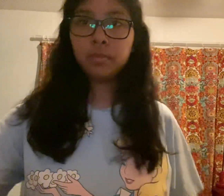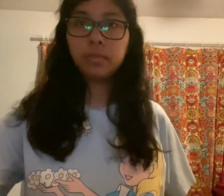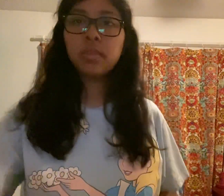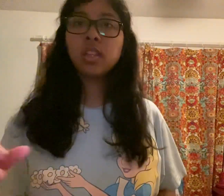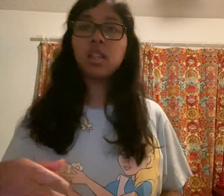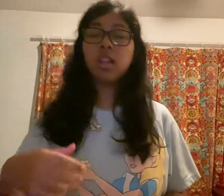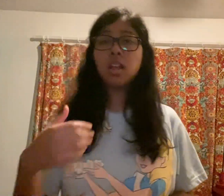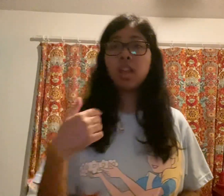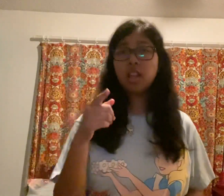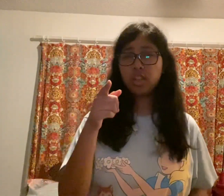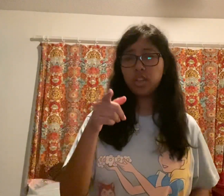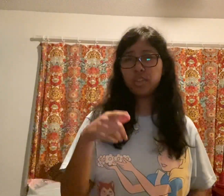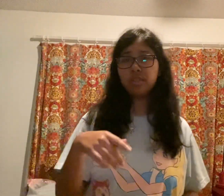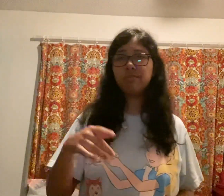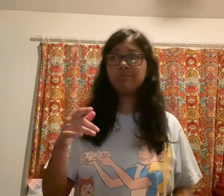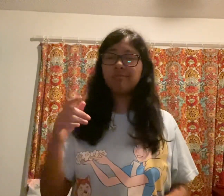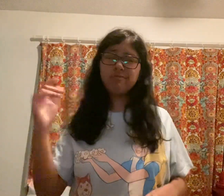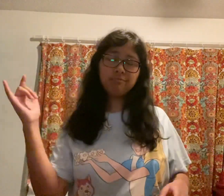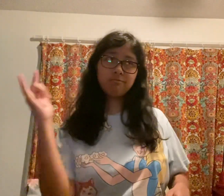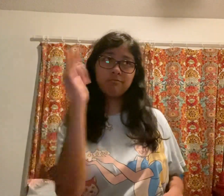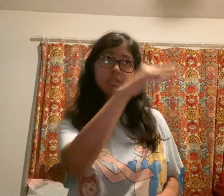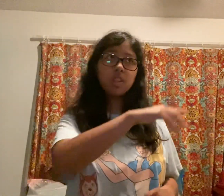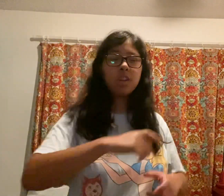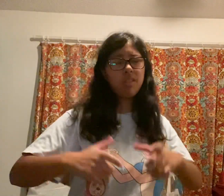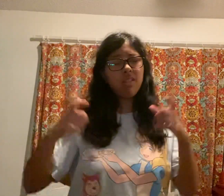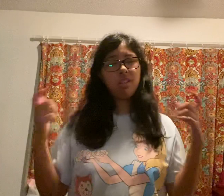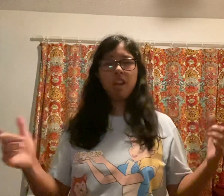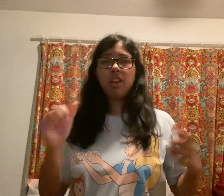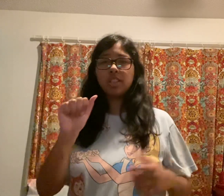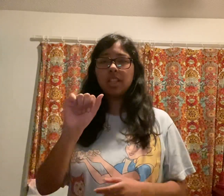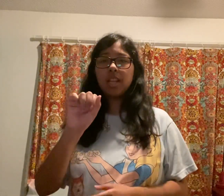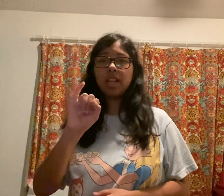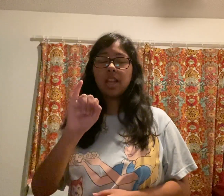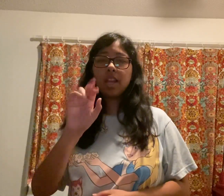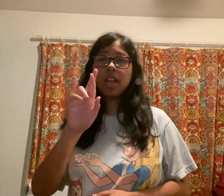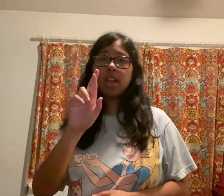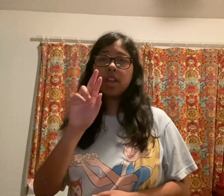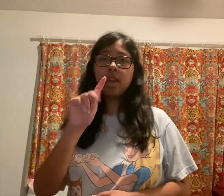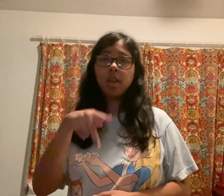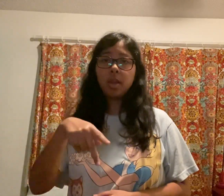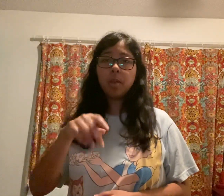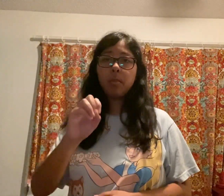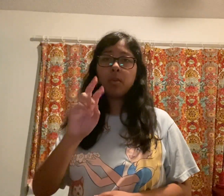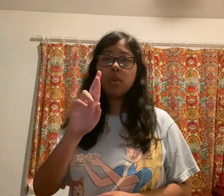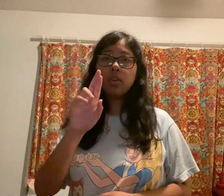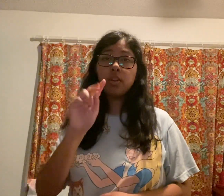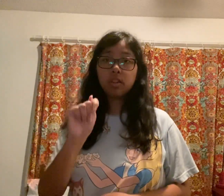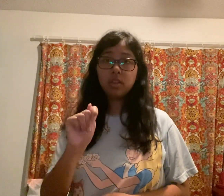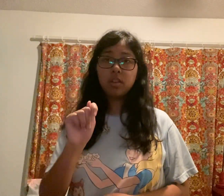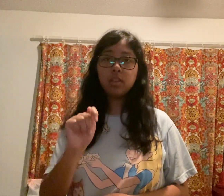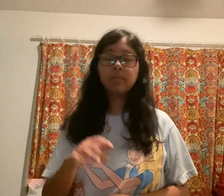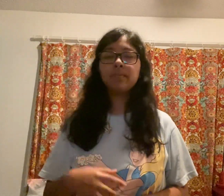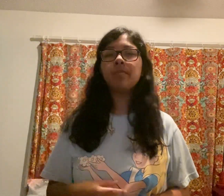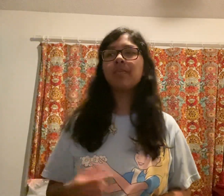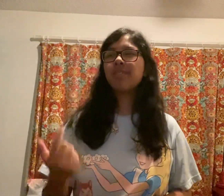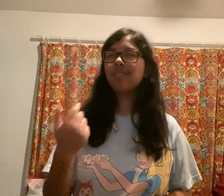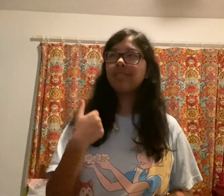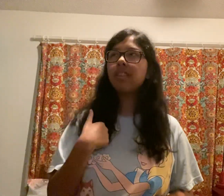you ever flown out of a large airport? I'm always fascinated at the design of many of the modern ones. They can accommodate multiple